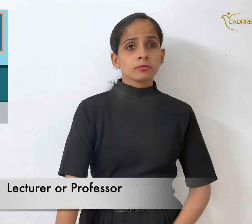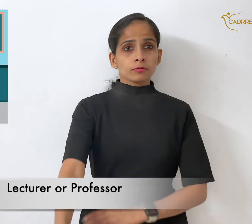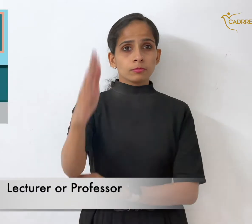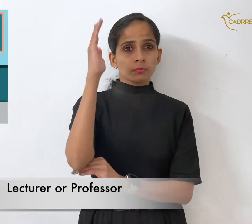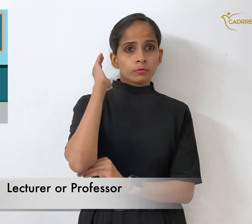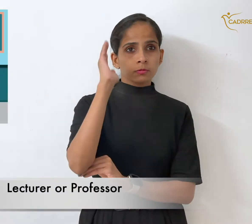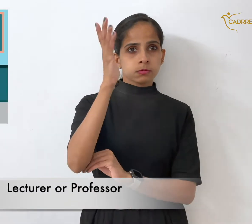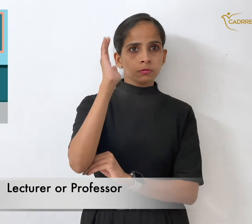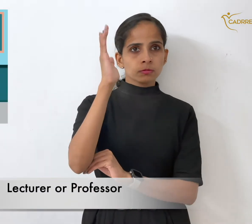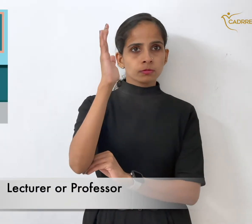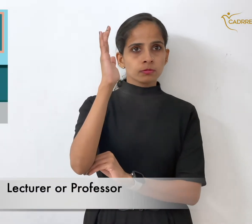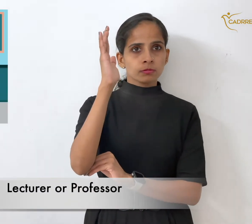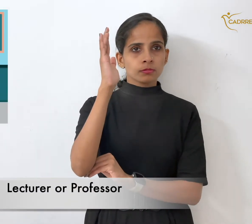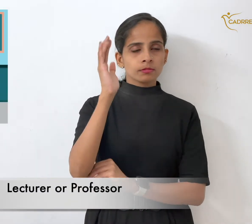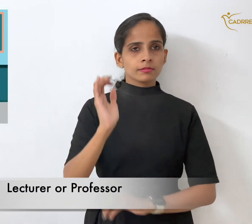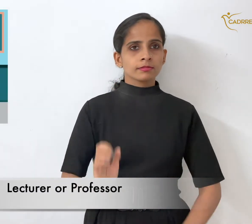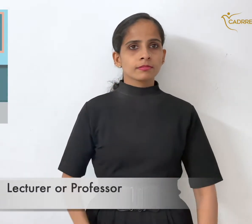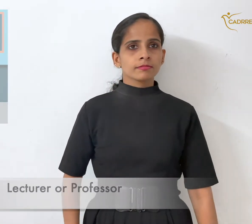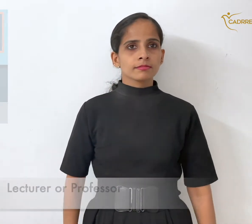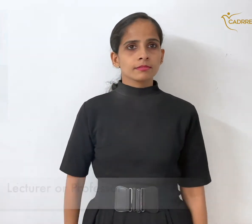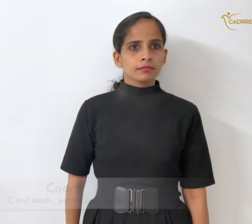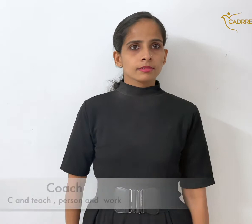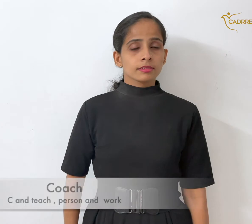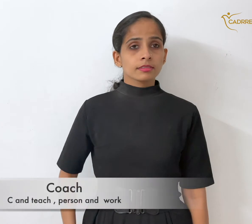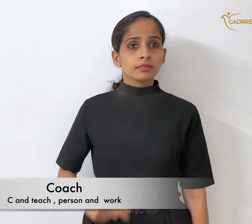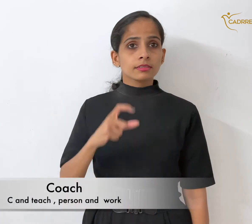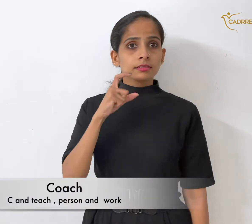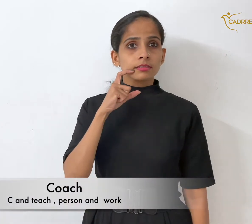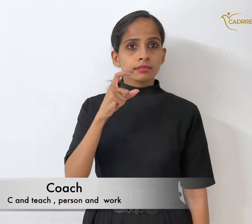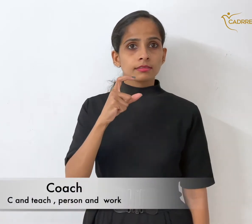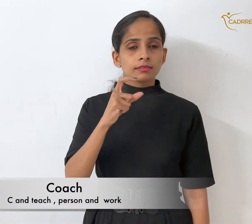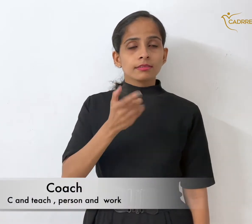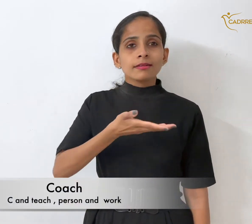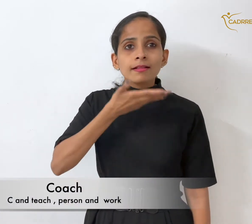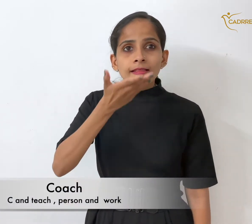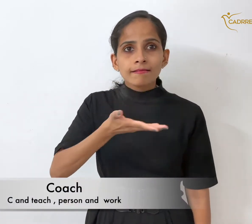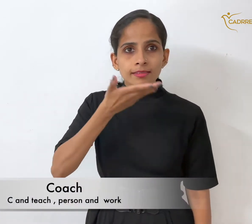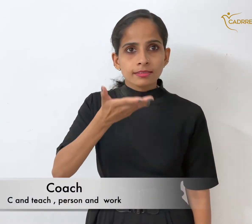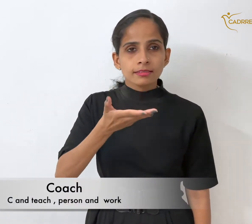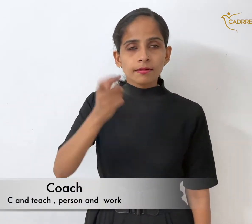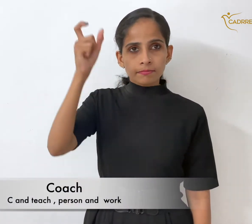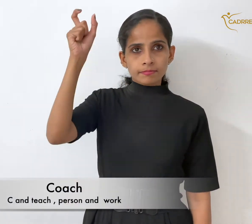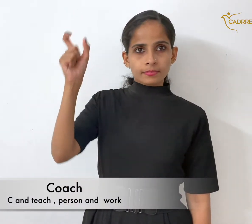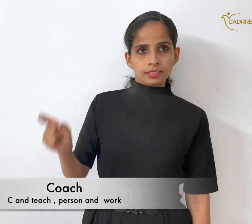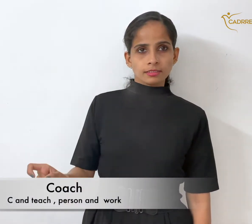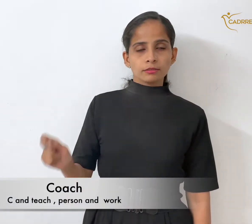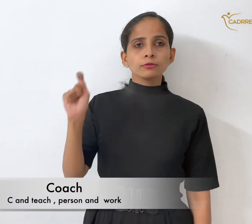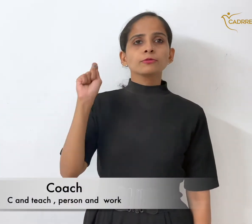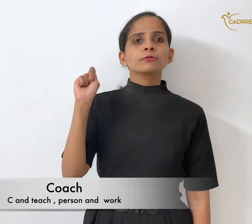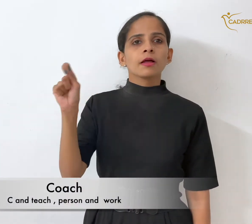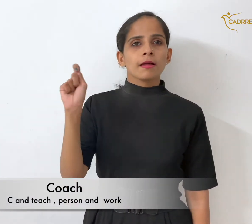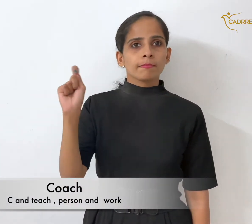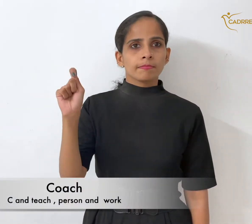Lecturer or professor. Coach, see and teach, person and